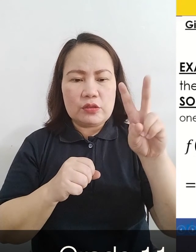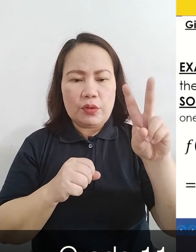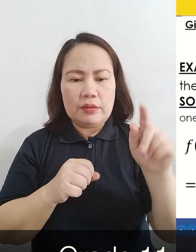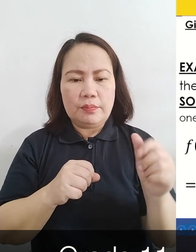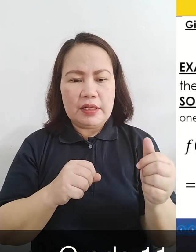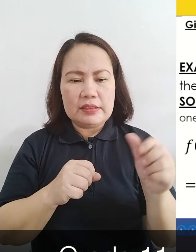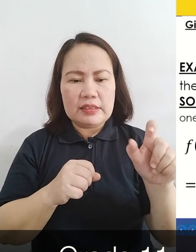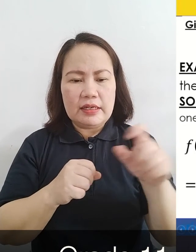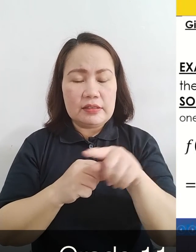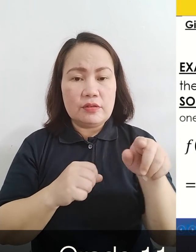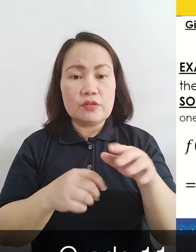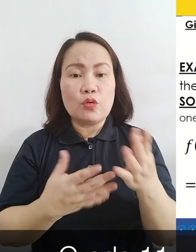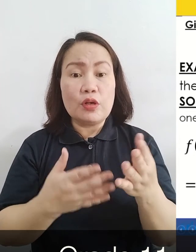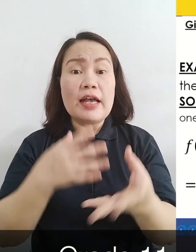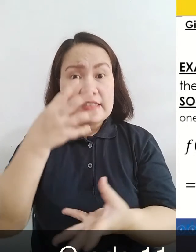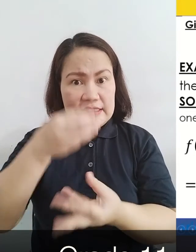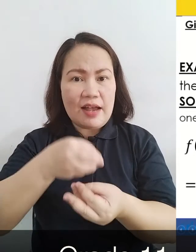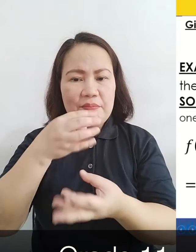of x